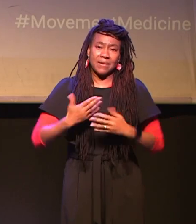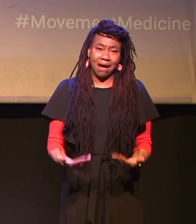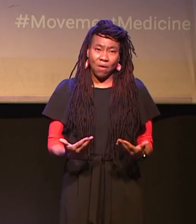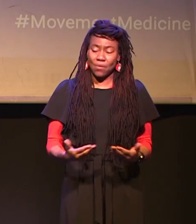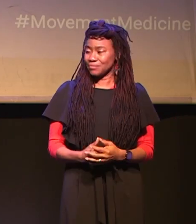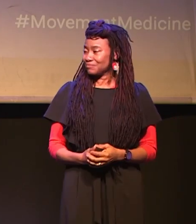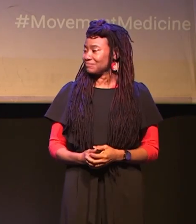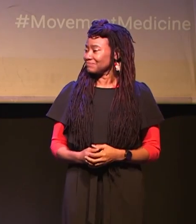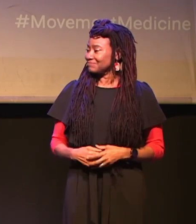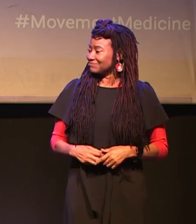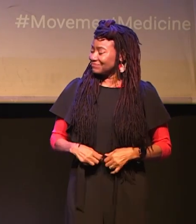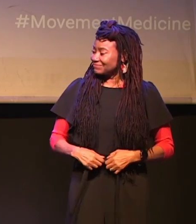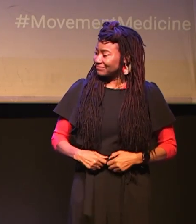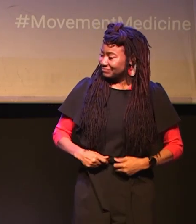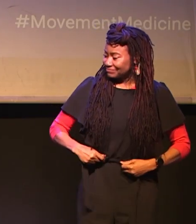Oh,